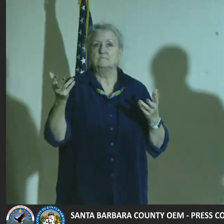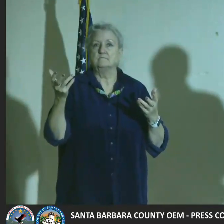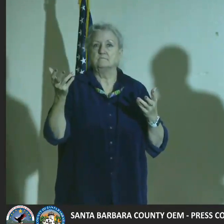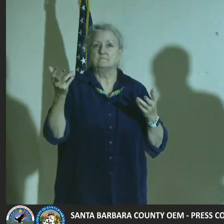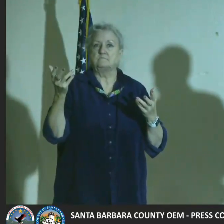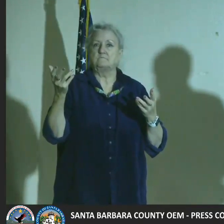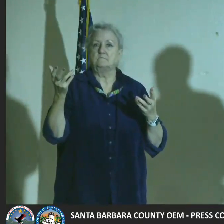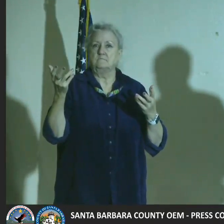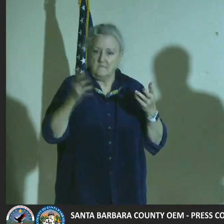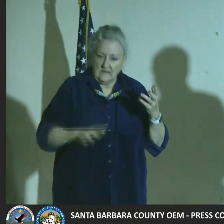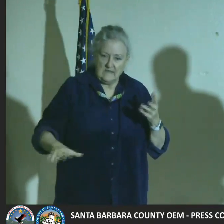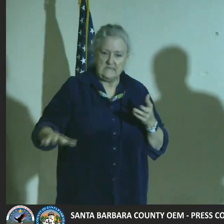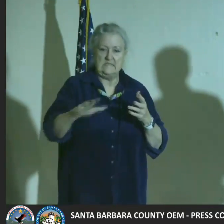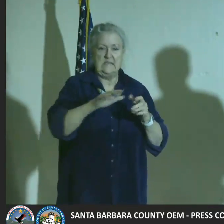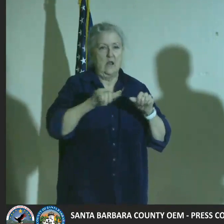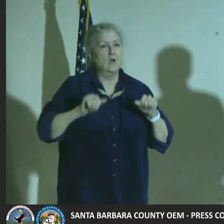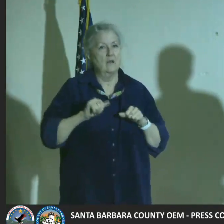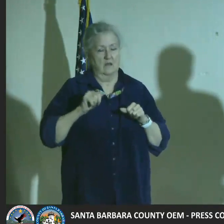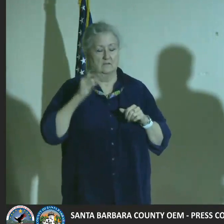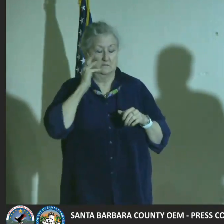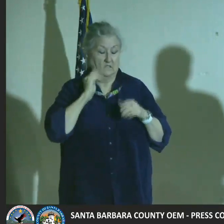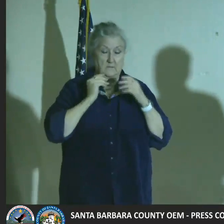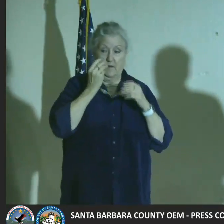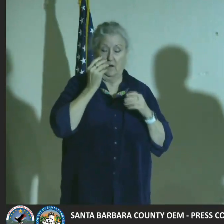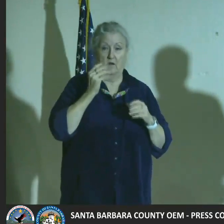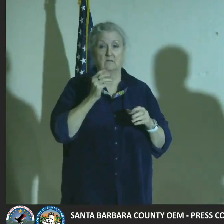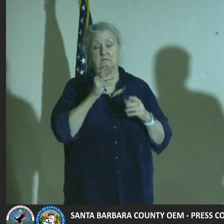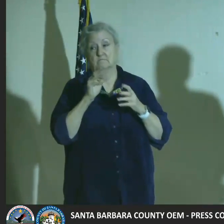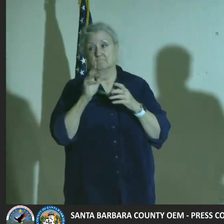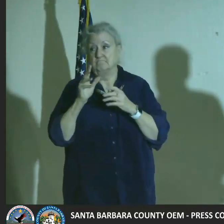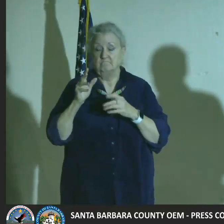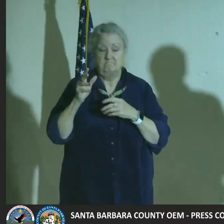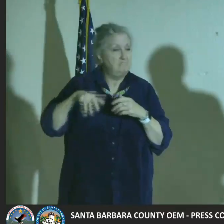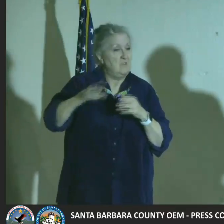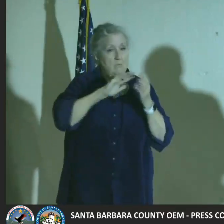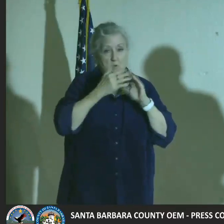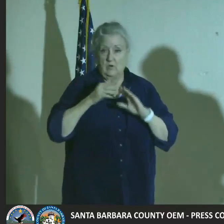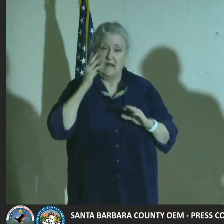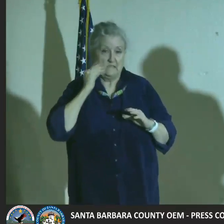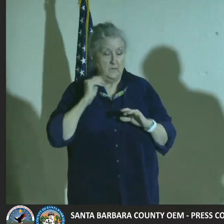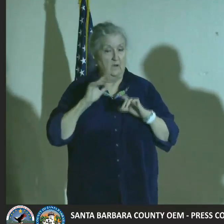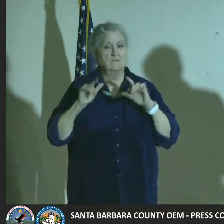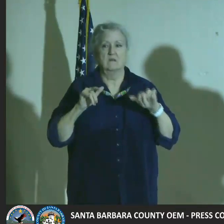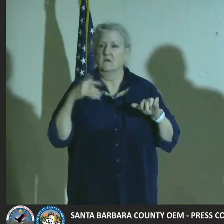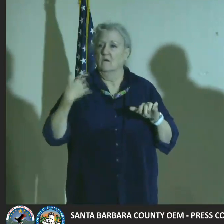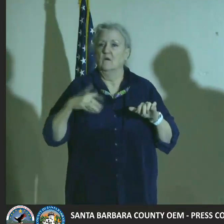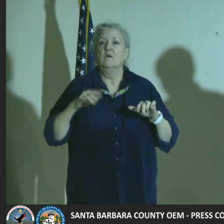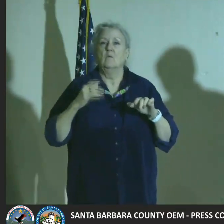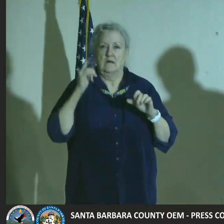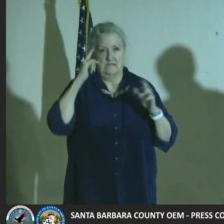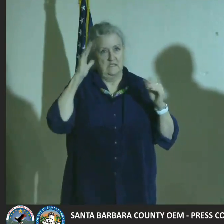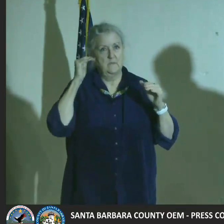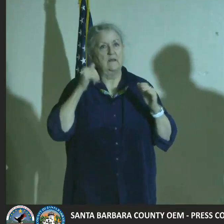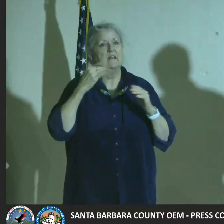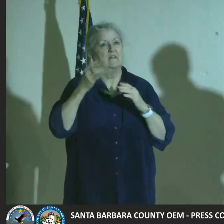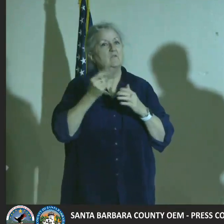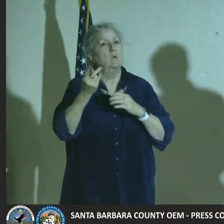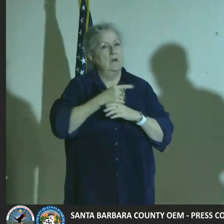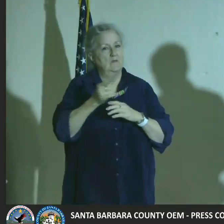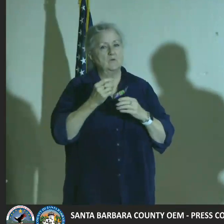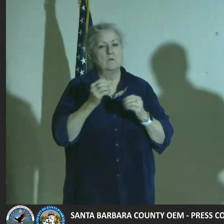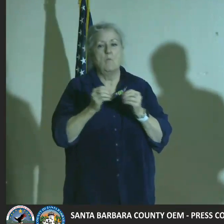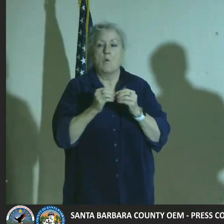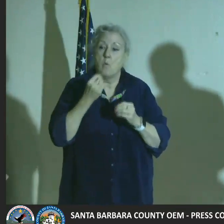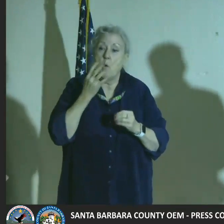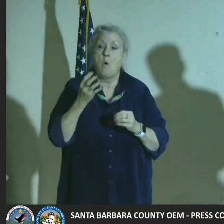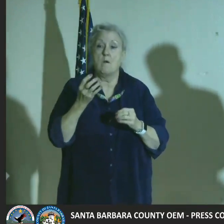this area has been through and this community has been through, what's expected over the next several weeks with warmer and drier